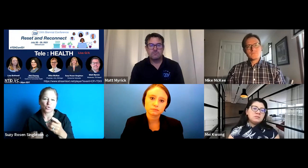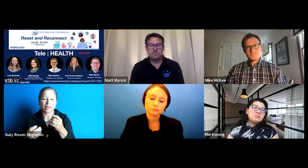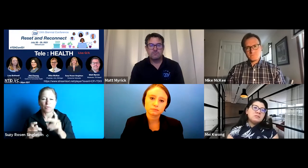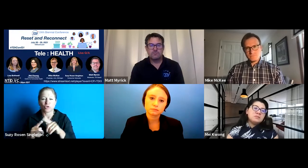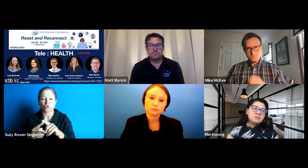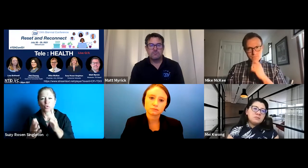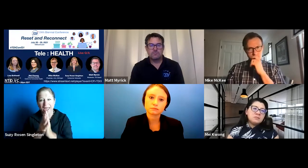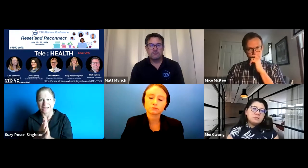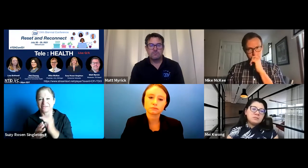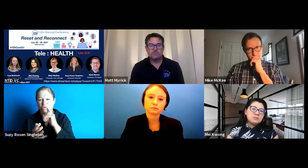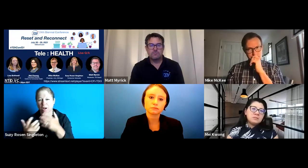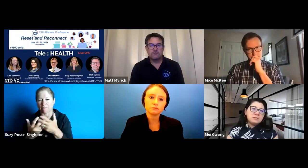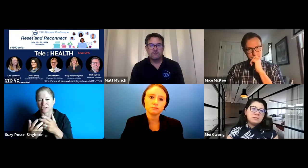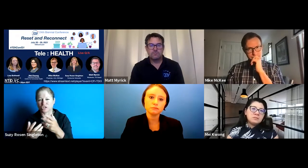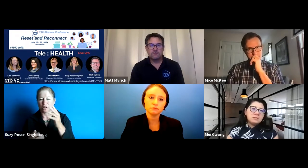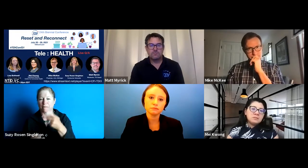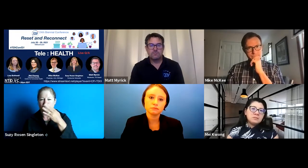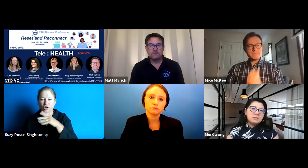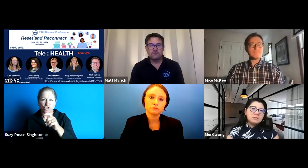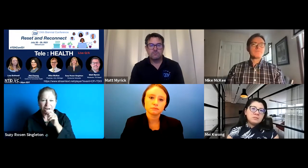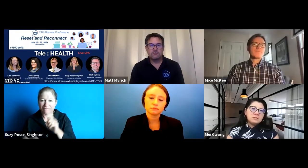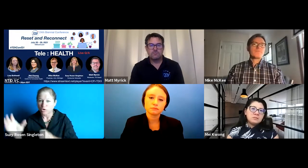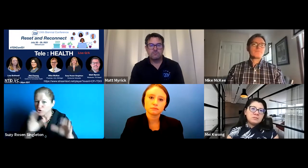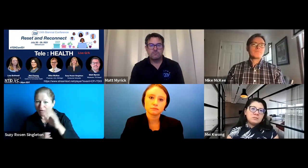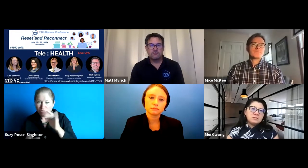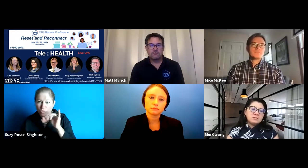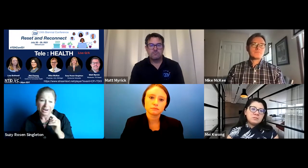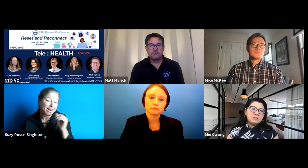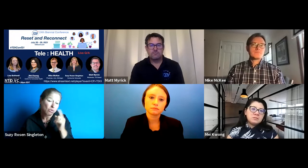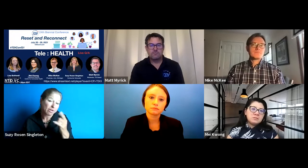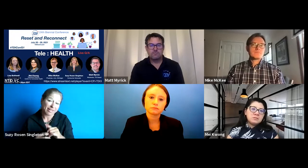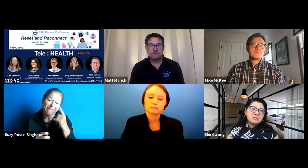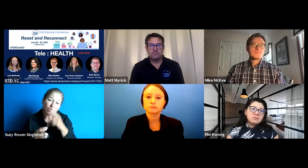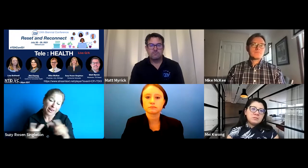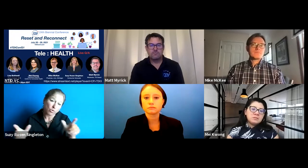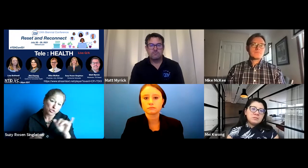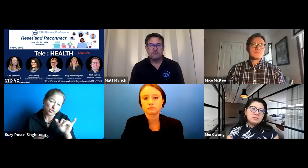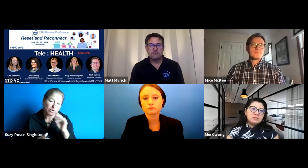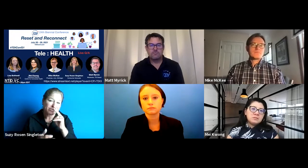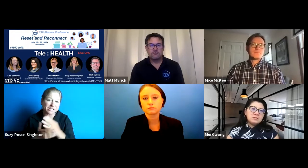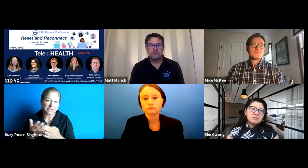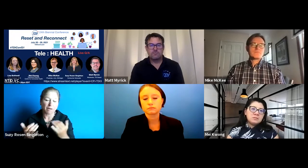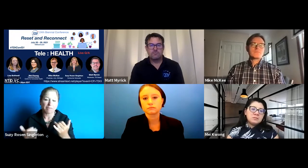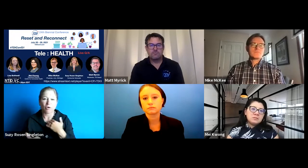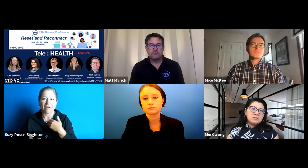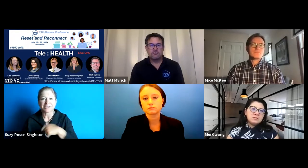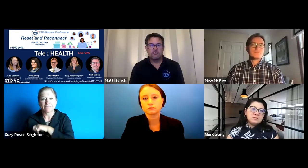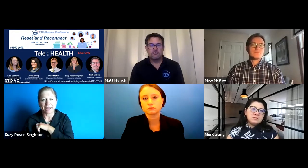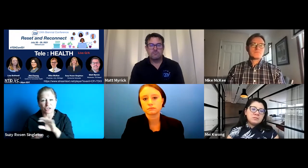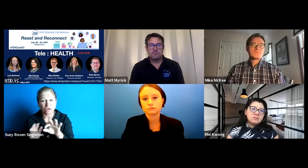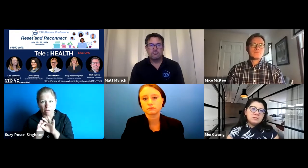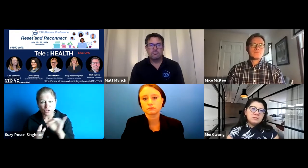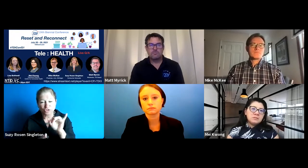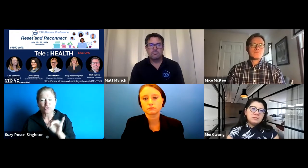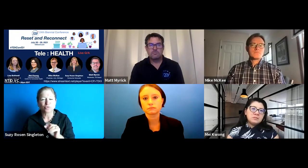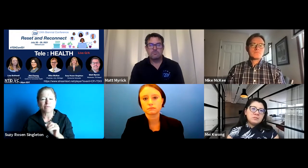the app. And it gives you the opportunity to request accommodations up front. You shouldn't have to go searching for it. And not only that, but for language as well.